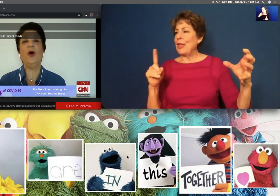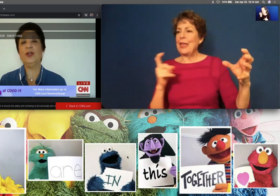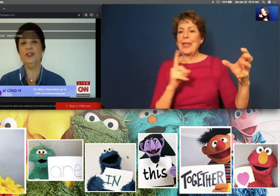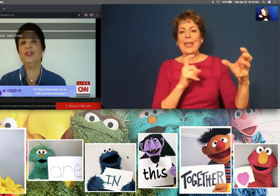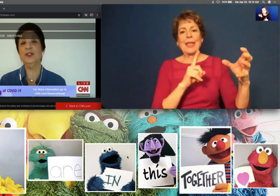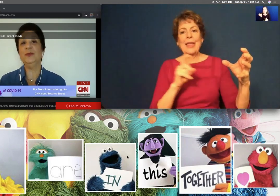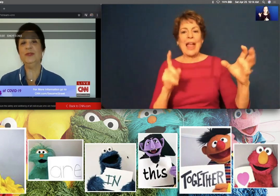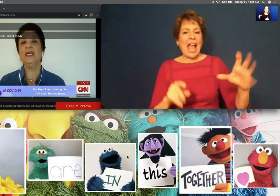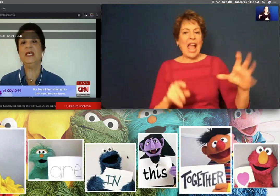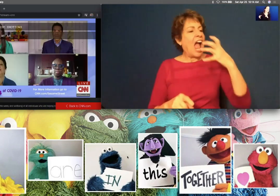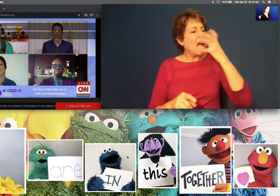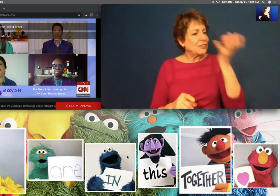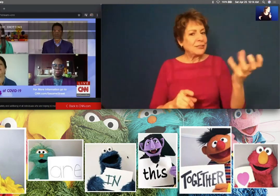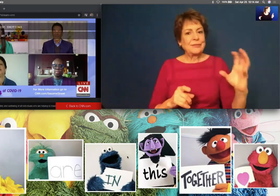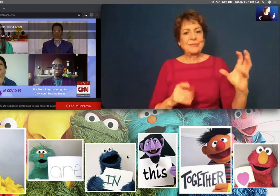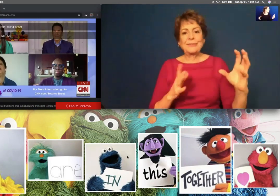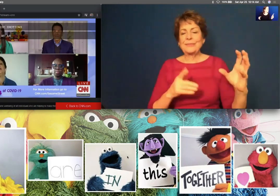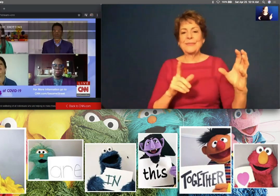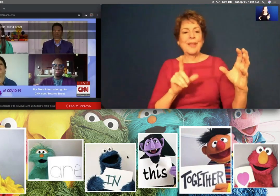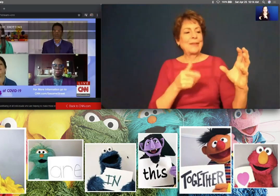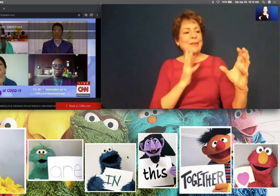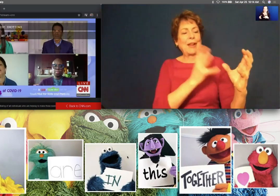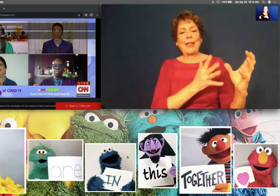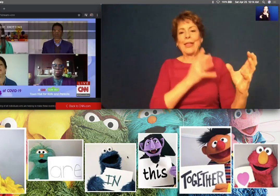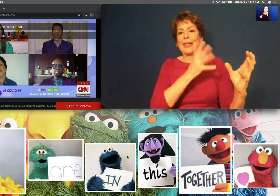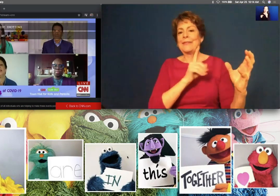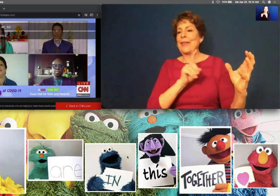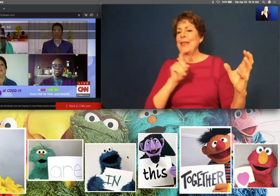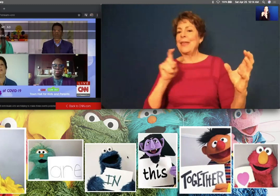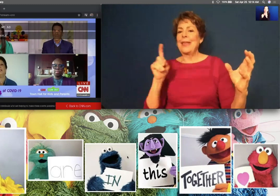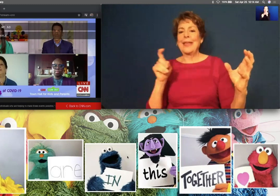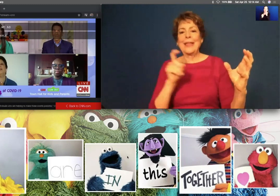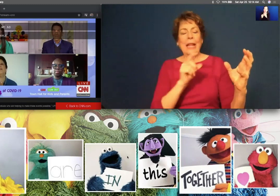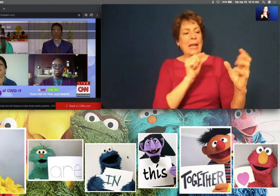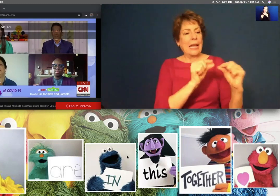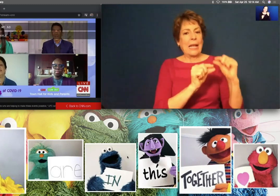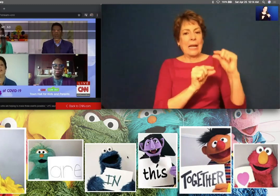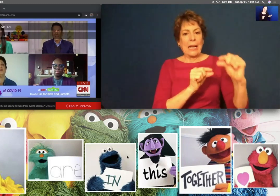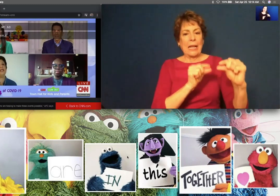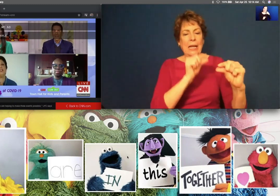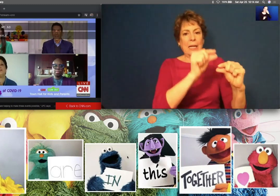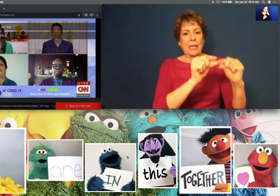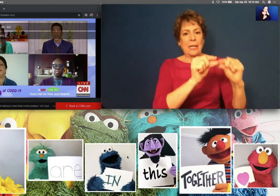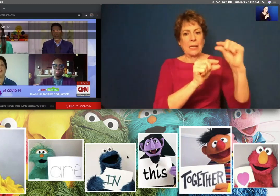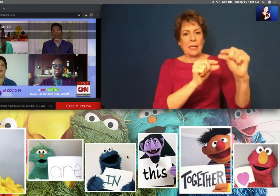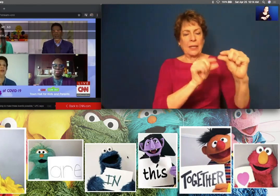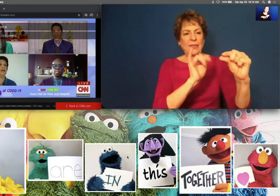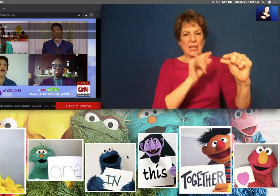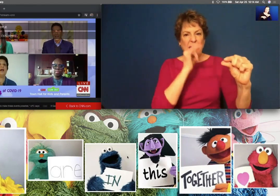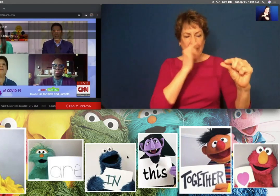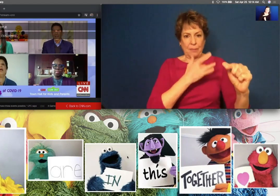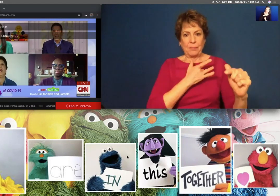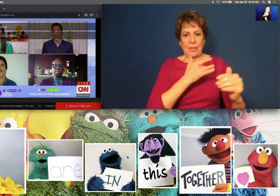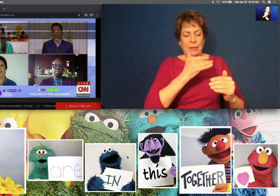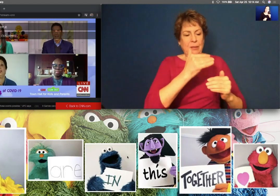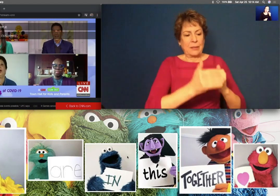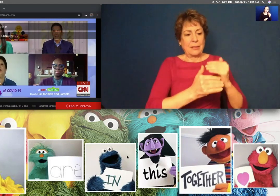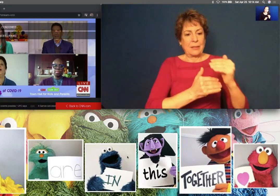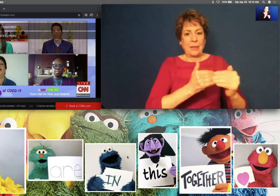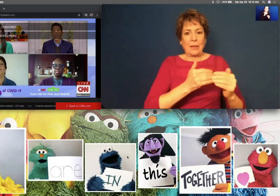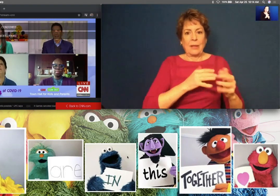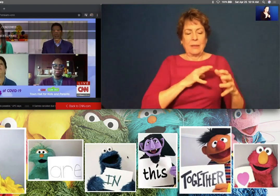all consumed. So I just want children to understand that these big feelings and a range of feelings will come and